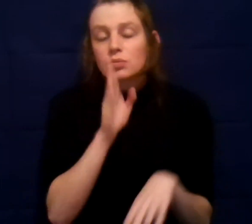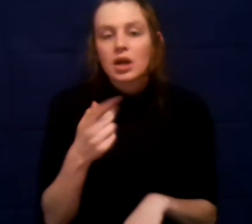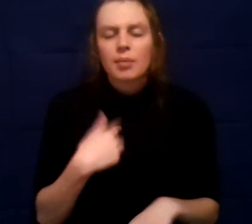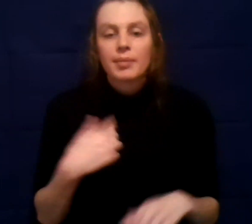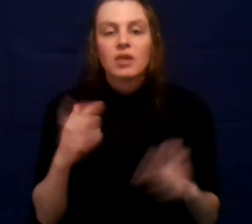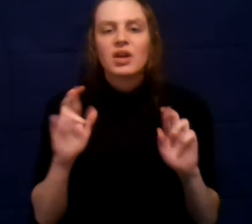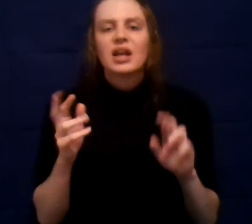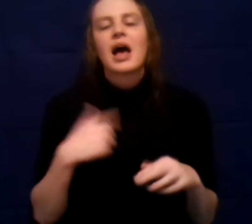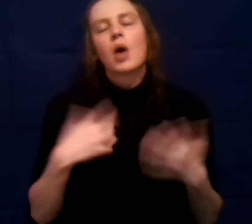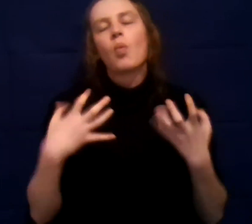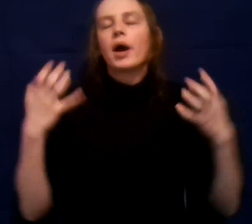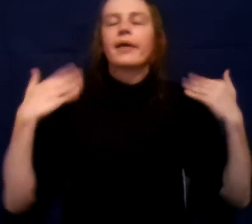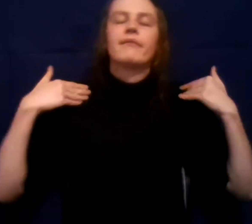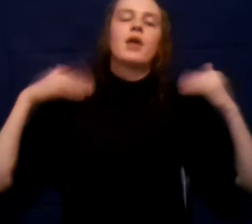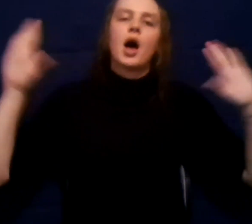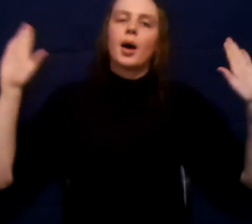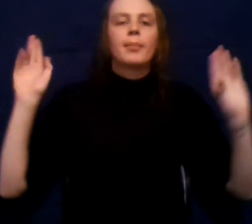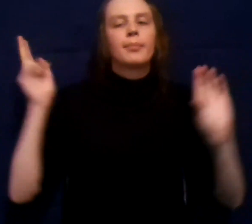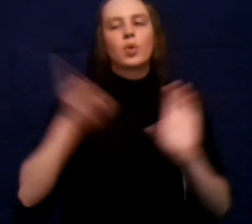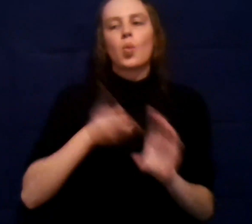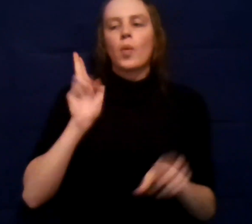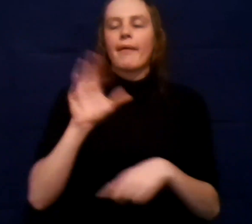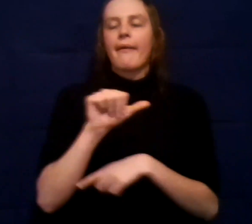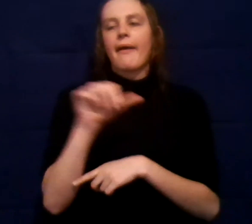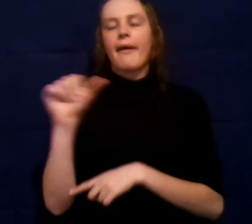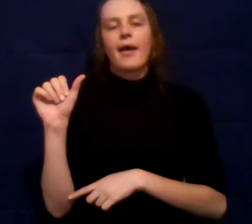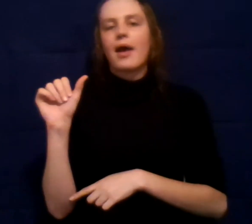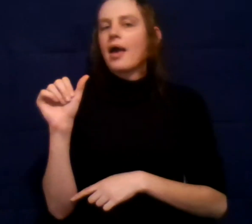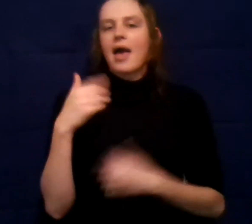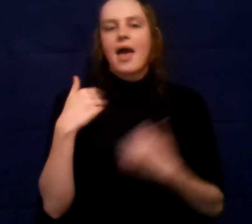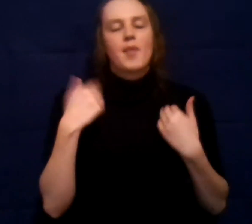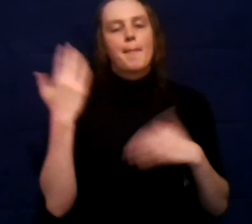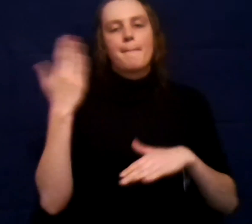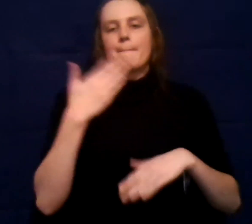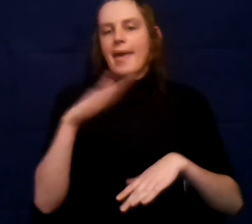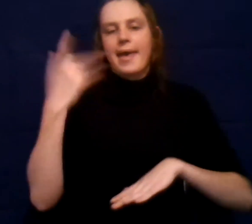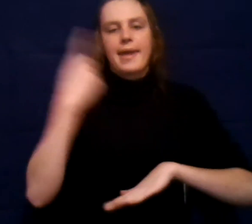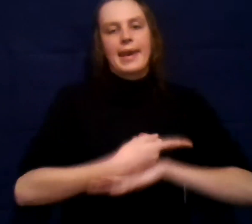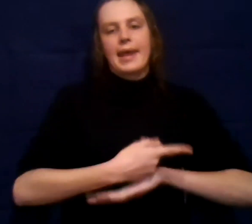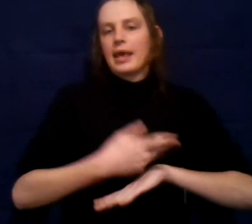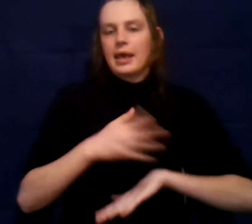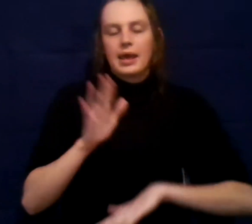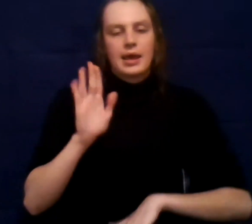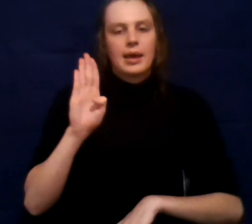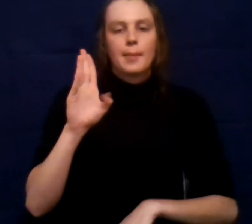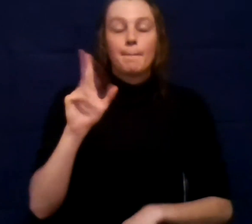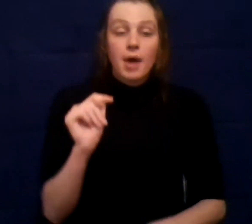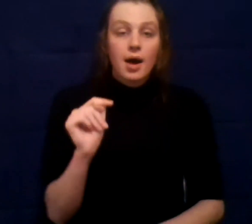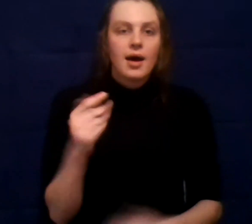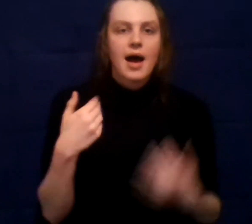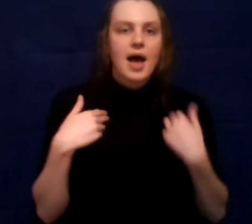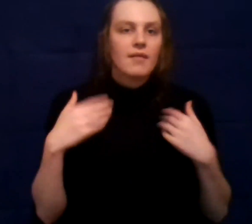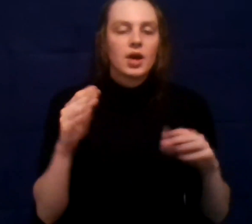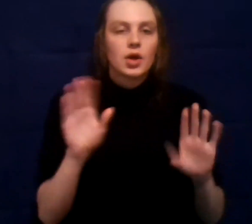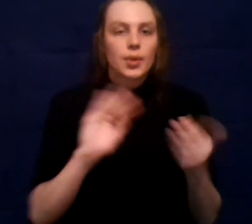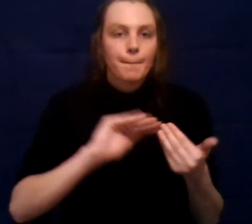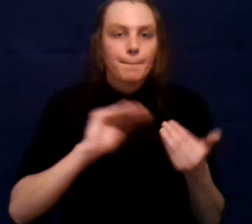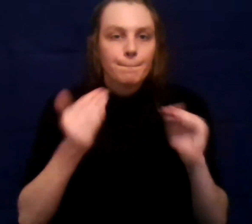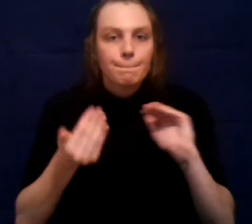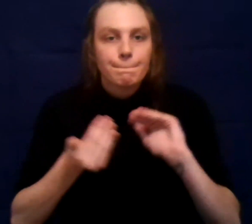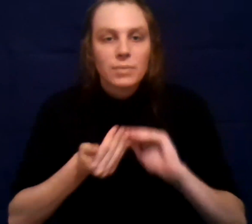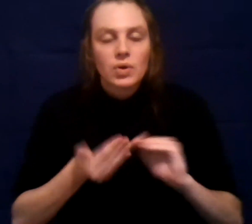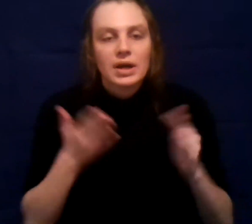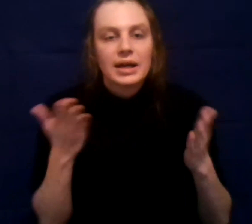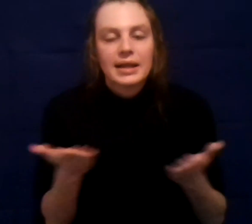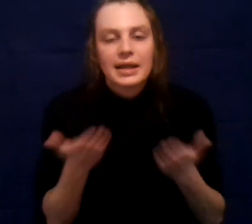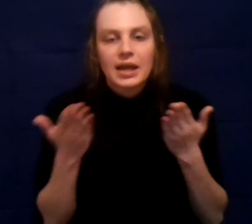call it quits because, you know, like I had a bad day. But then like I have all these people in this community who bring me back to reality